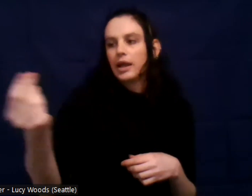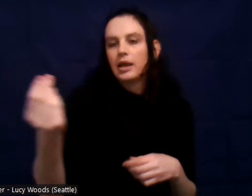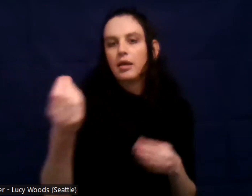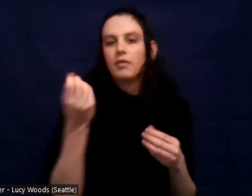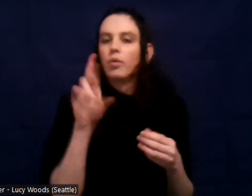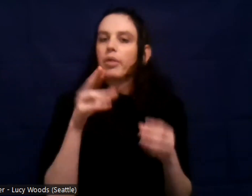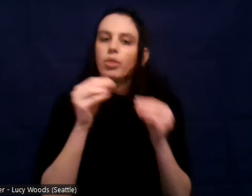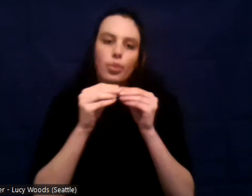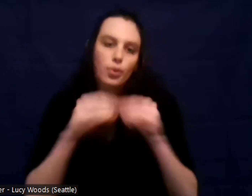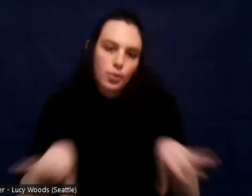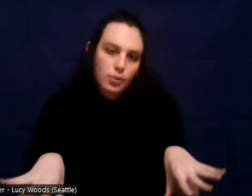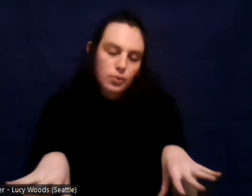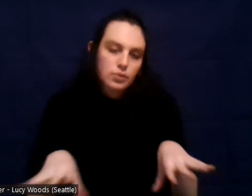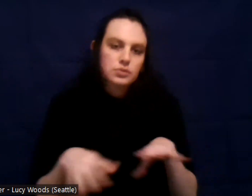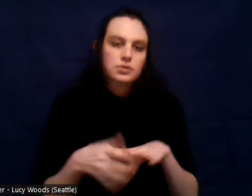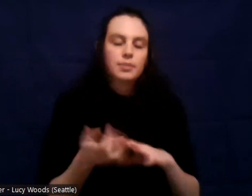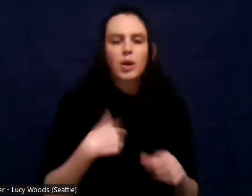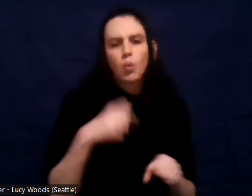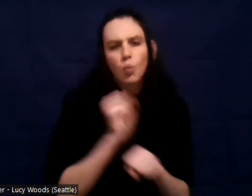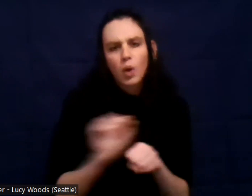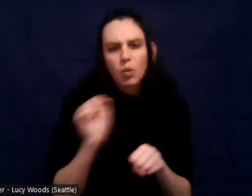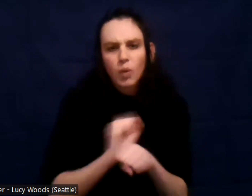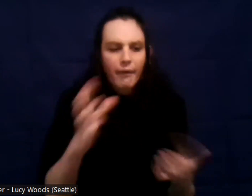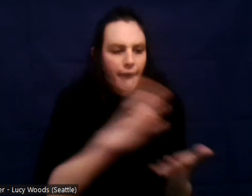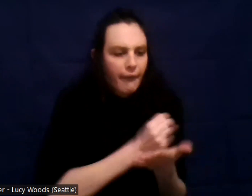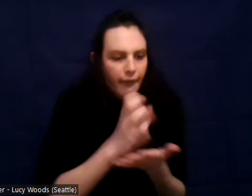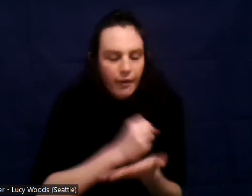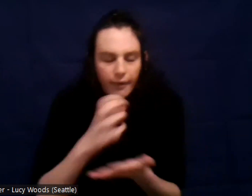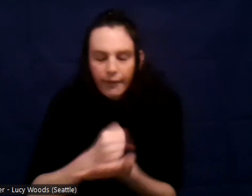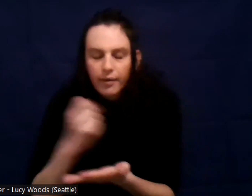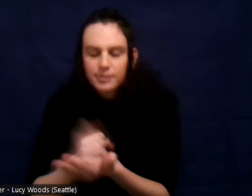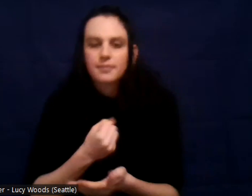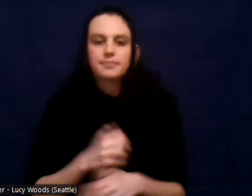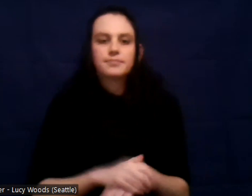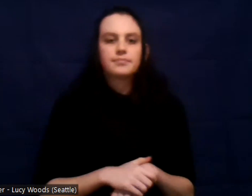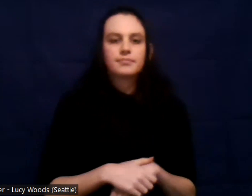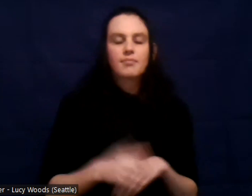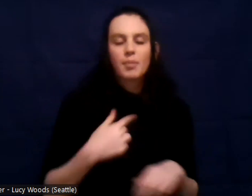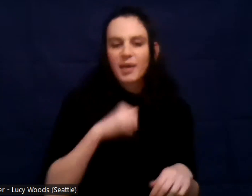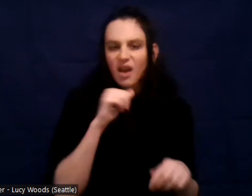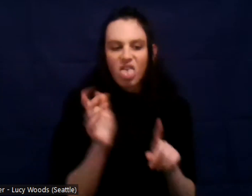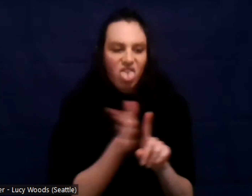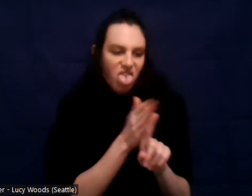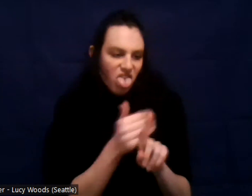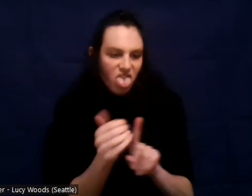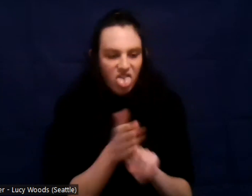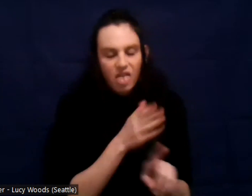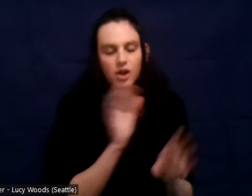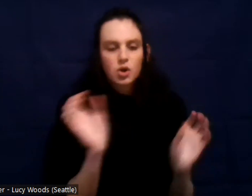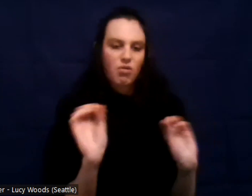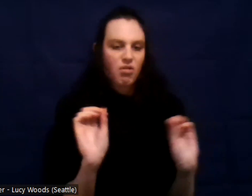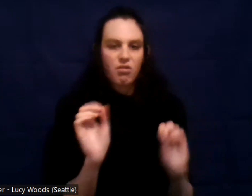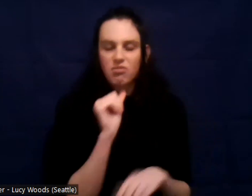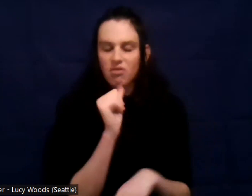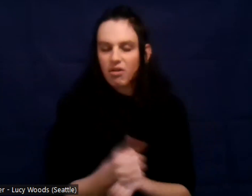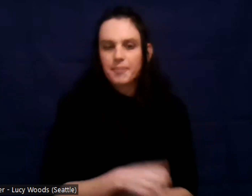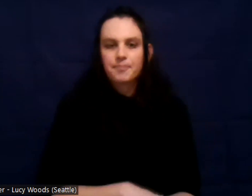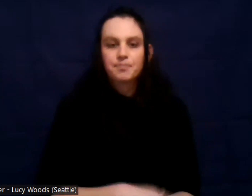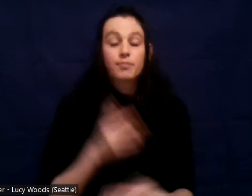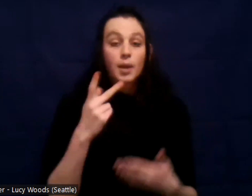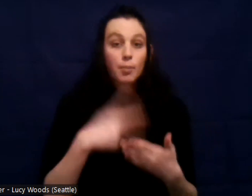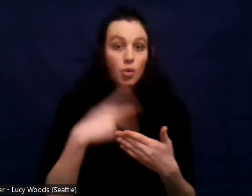because I did the work for them. I didn't manipulate to get them. The program has definitely